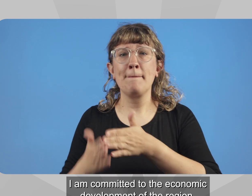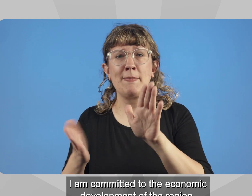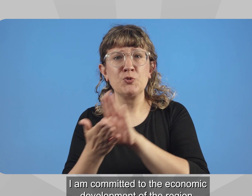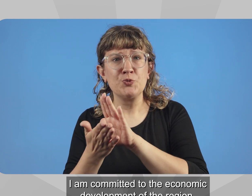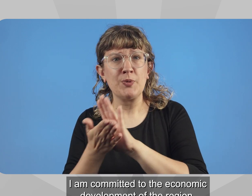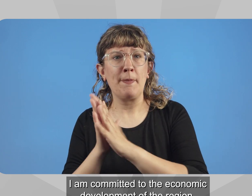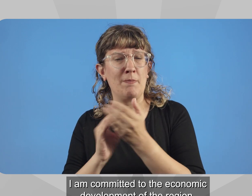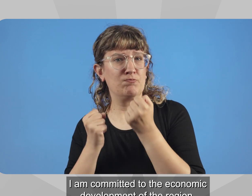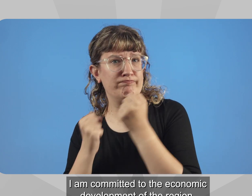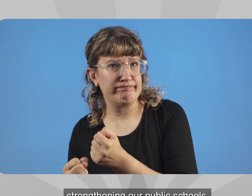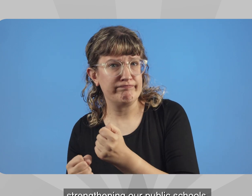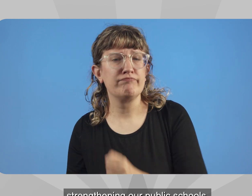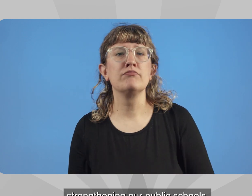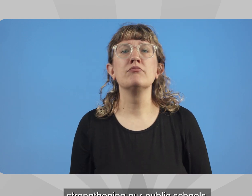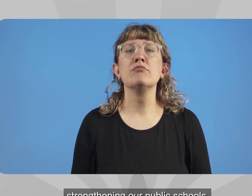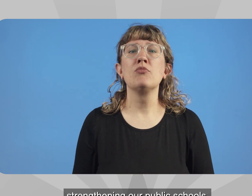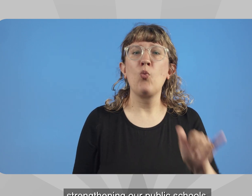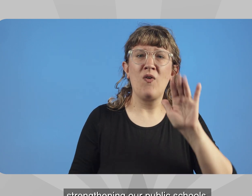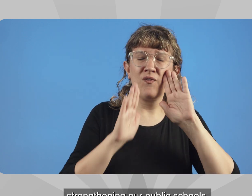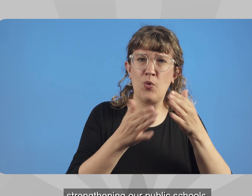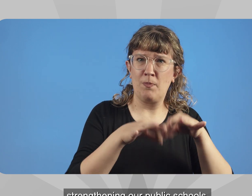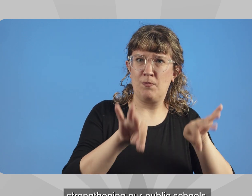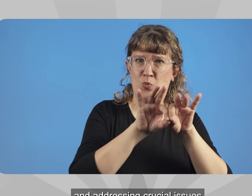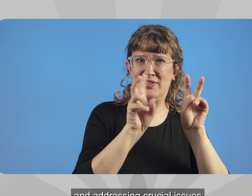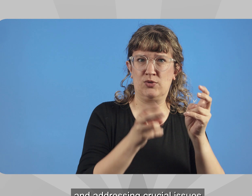economic development of the region, strengthening our public